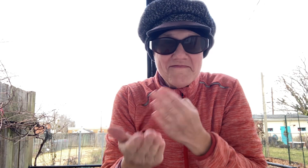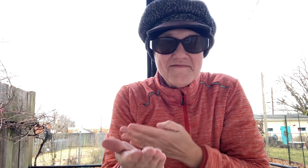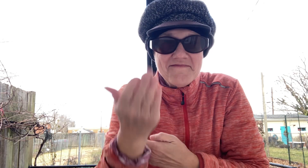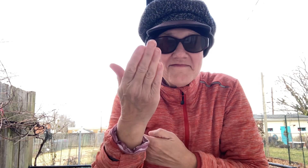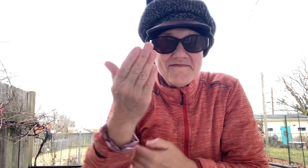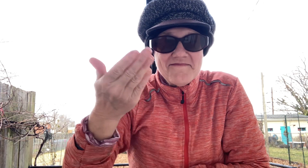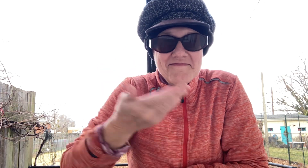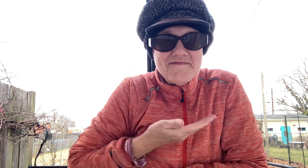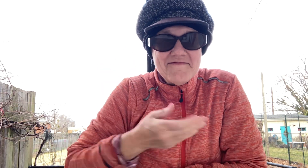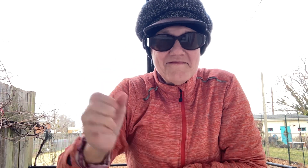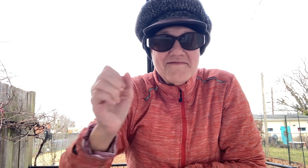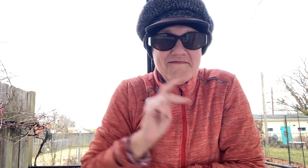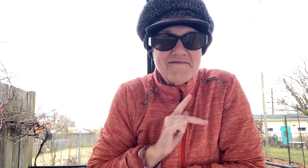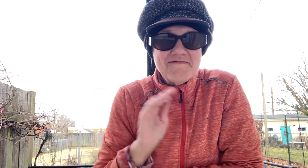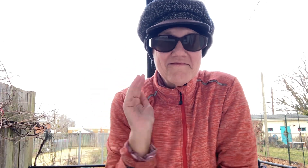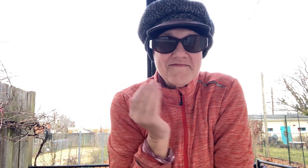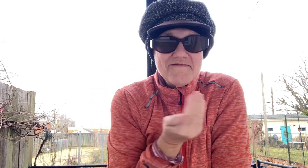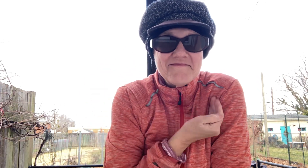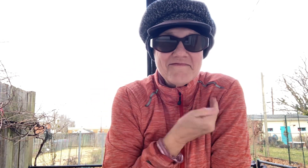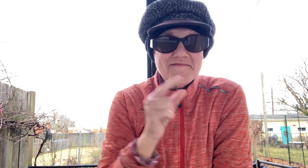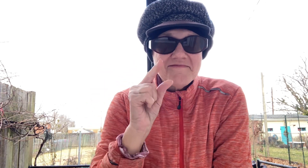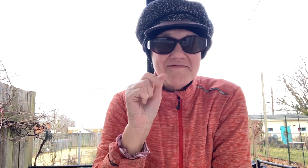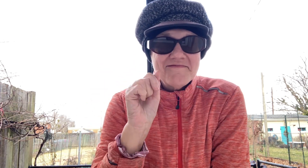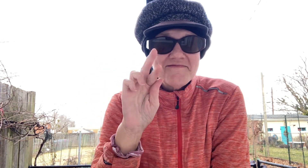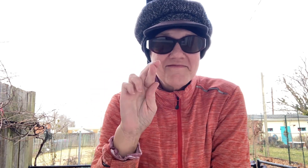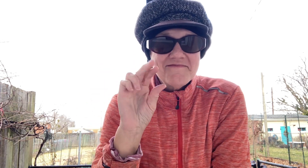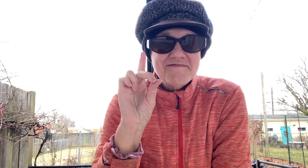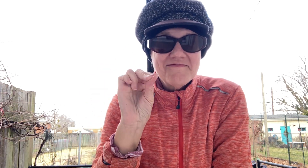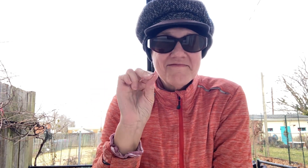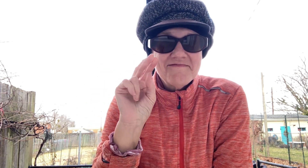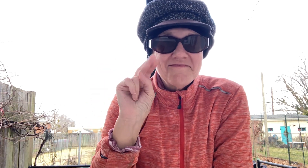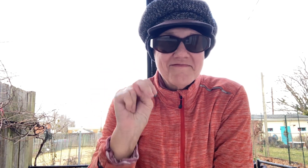Good morning and welcome back to our garden.